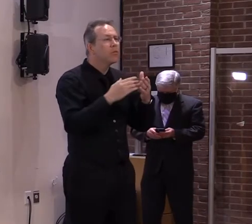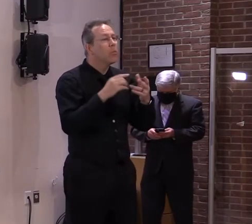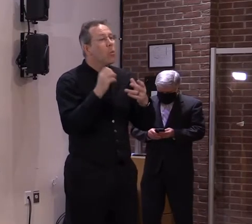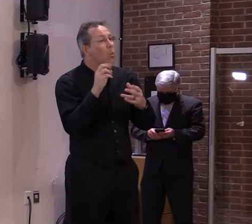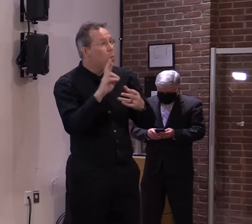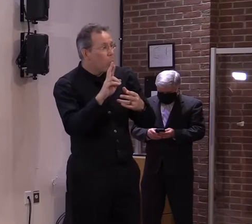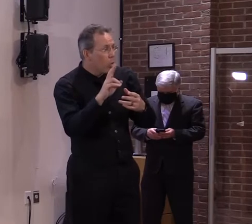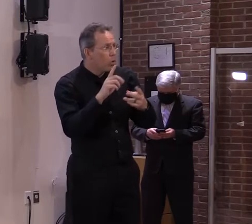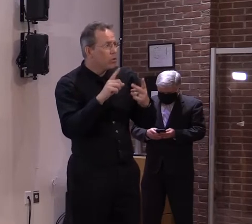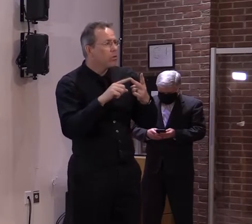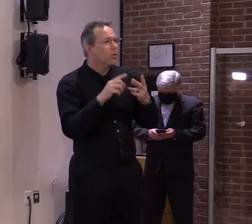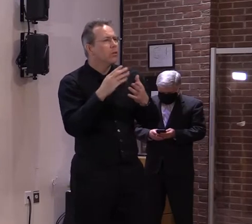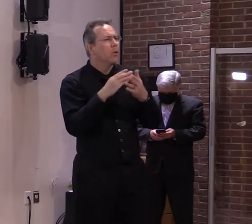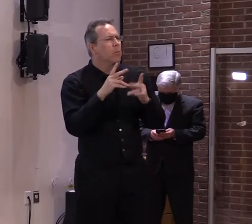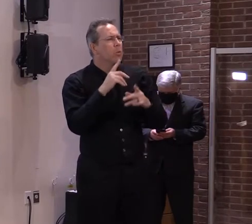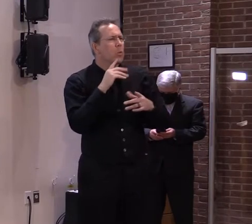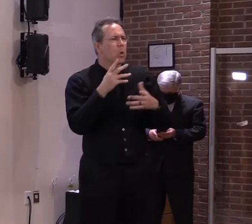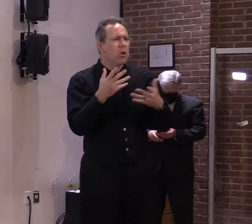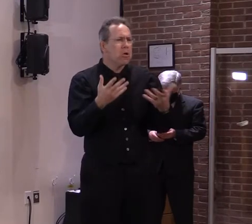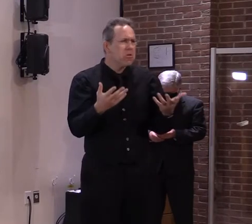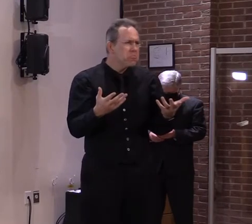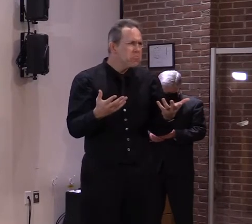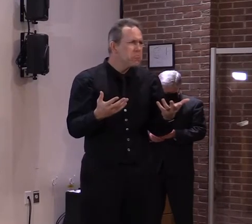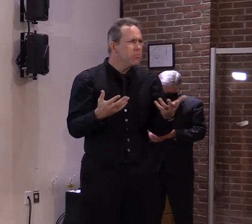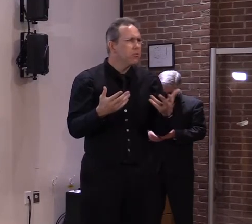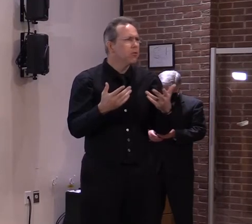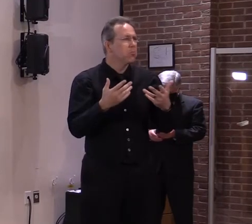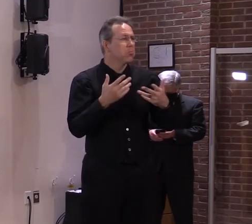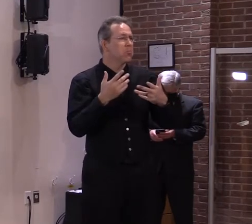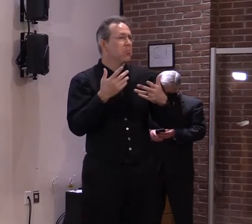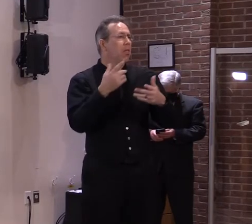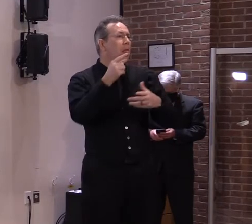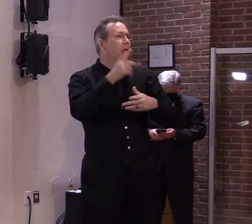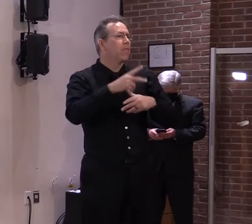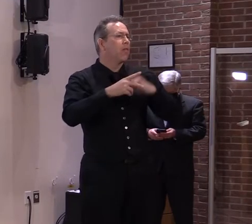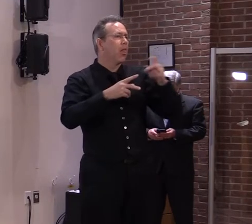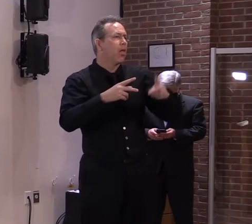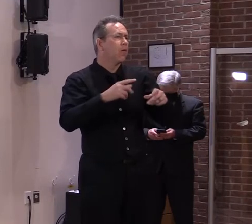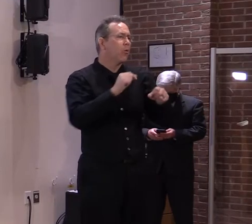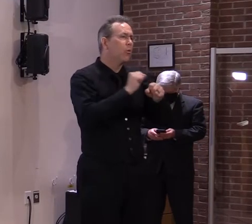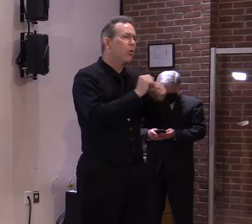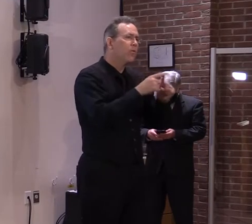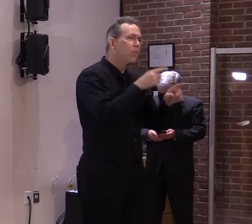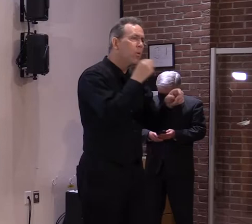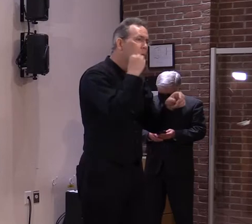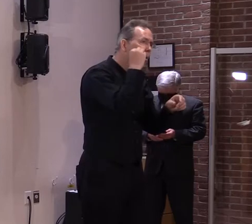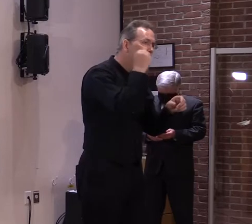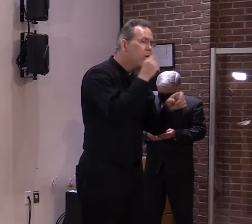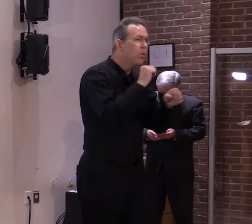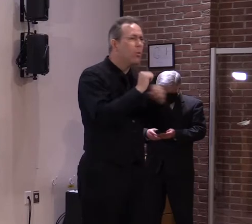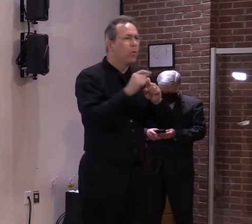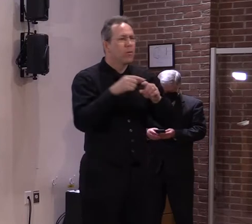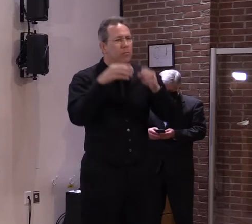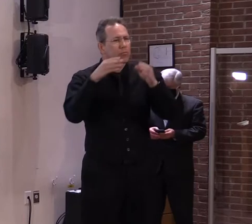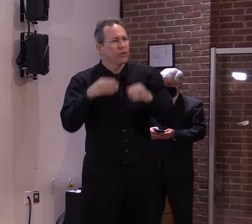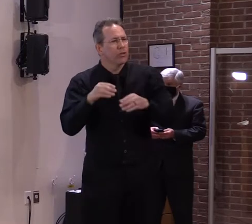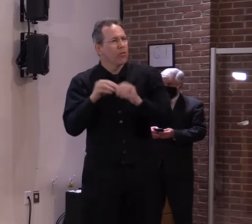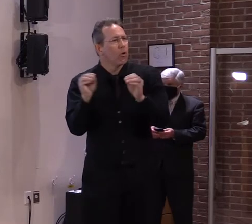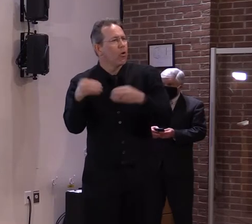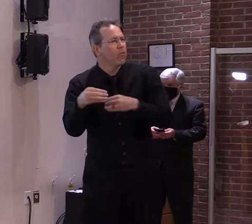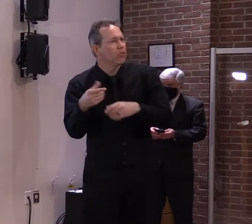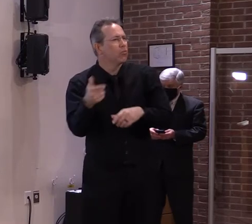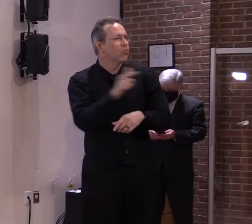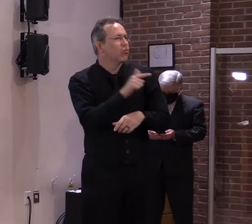to work a hybrid plan by staying home a couple of days and working from